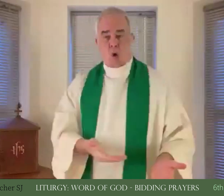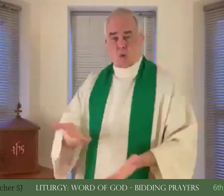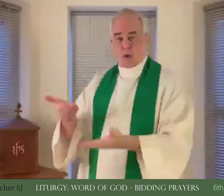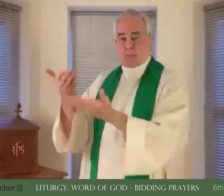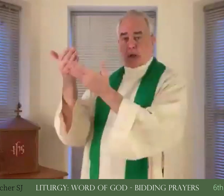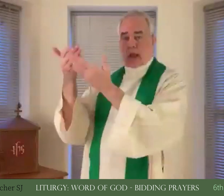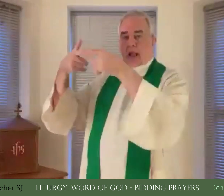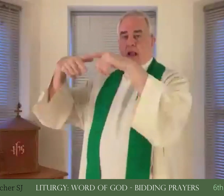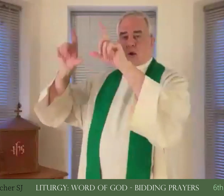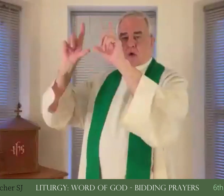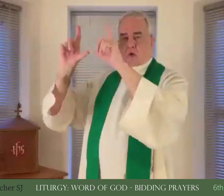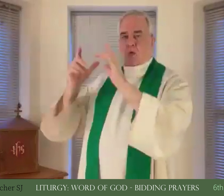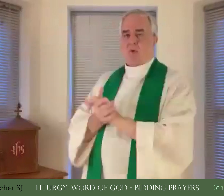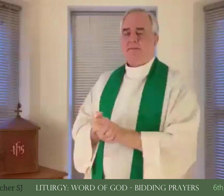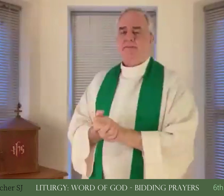we pray.